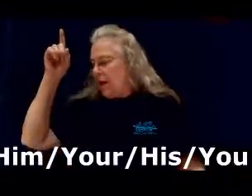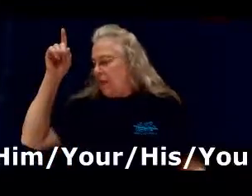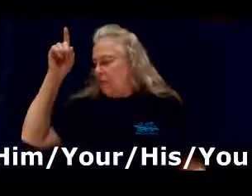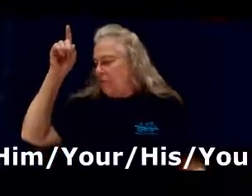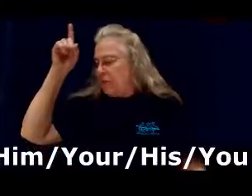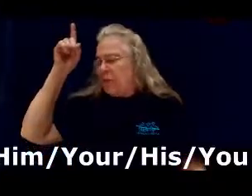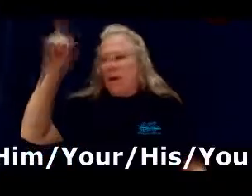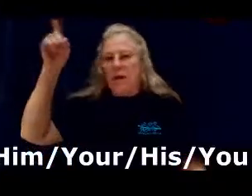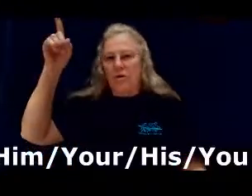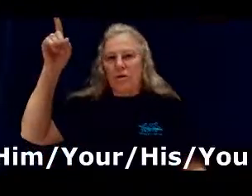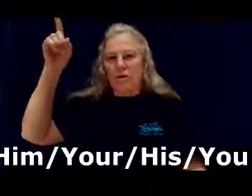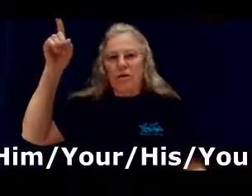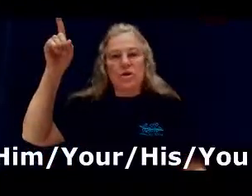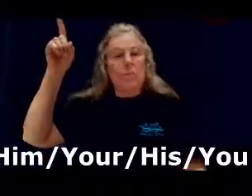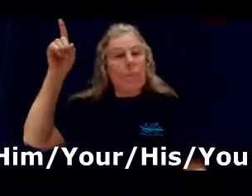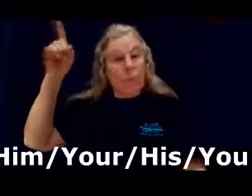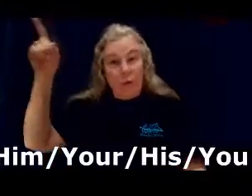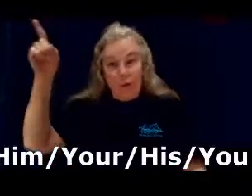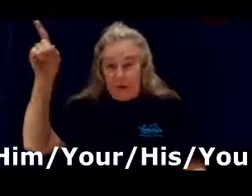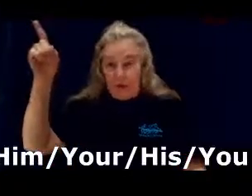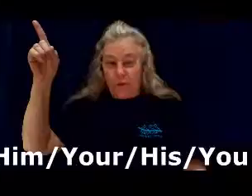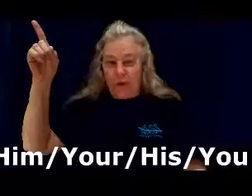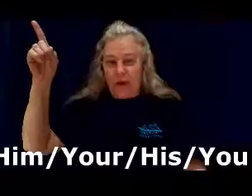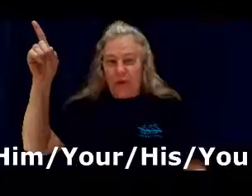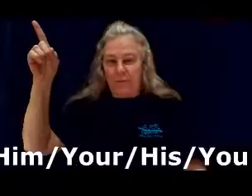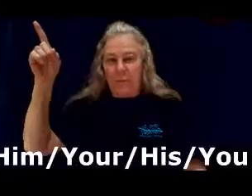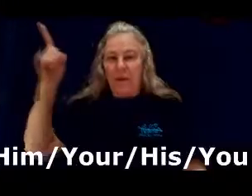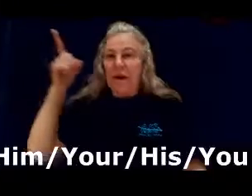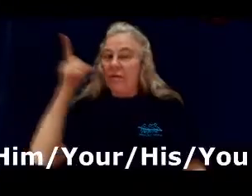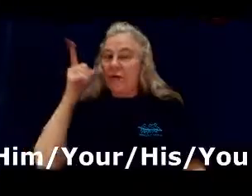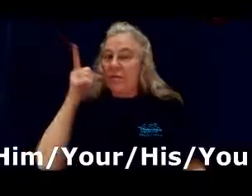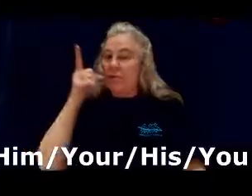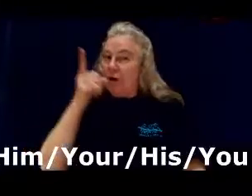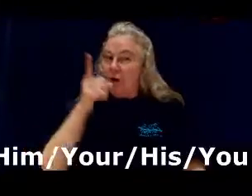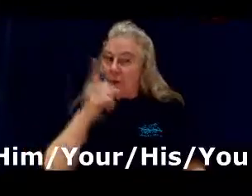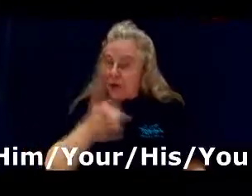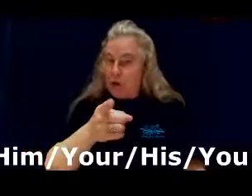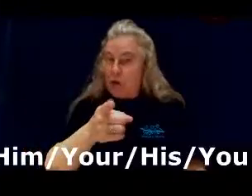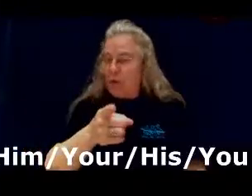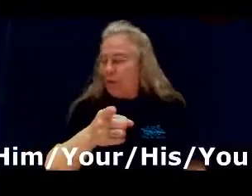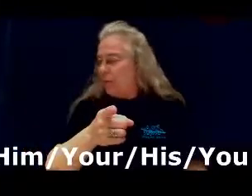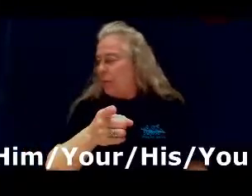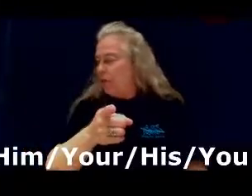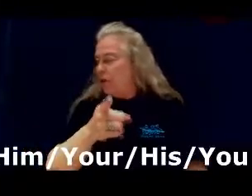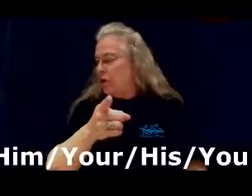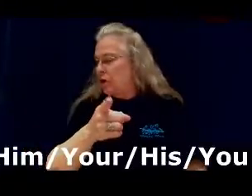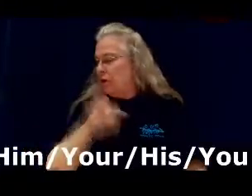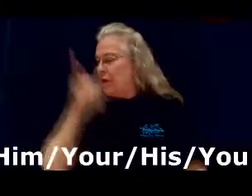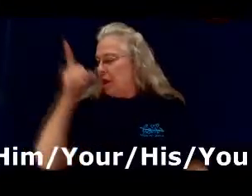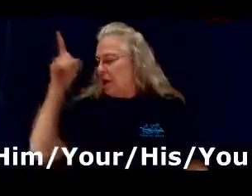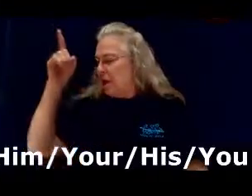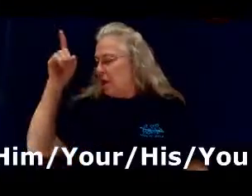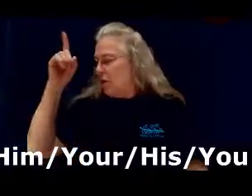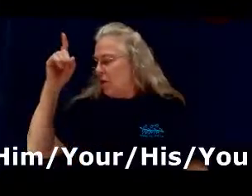Him, and you're going to just be pointing toward him. If I'm talking about you, I would point to you. He or